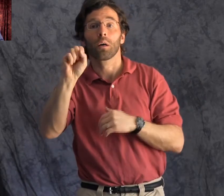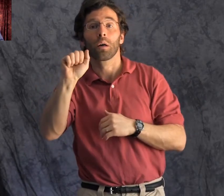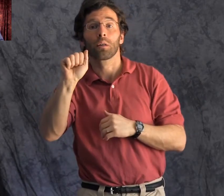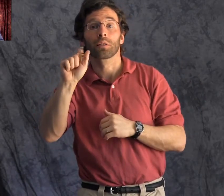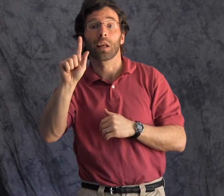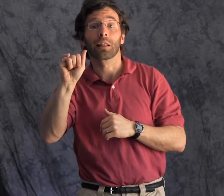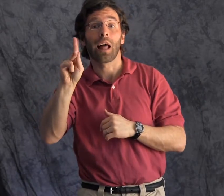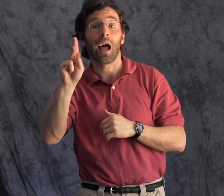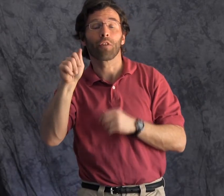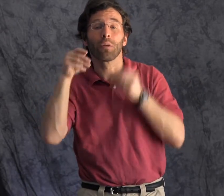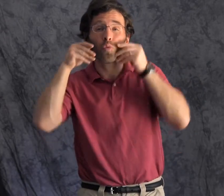stomach.